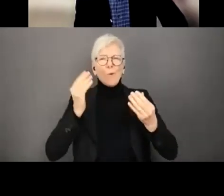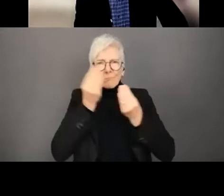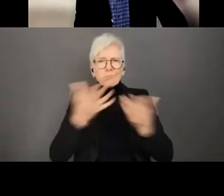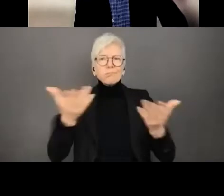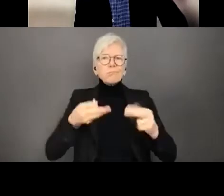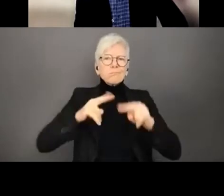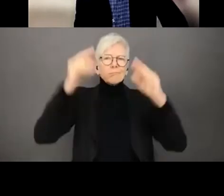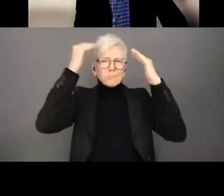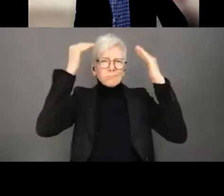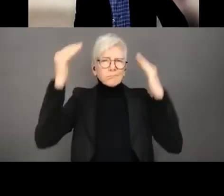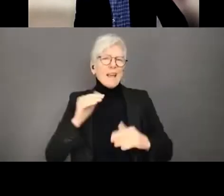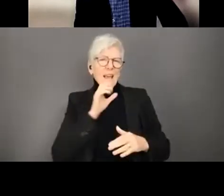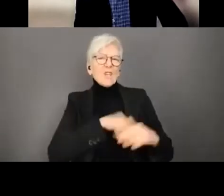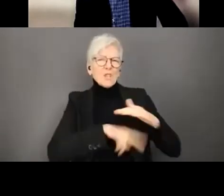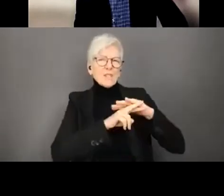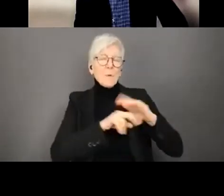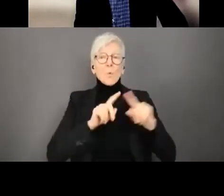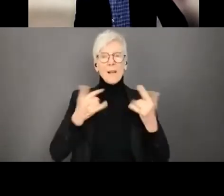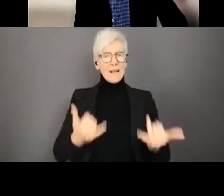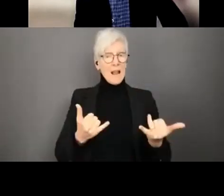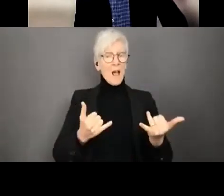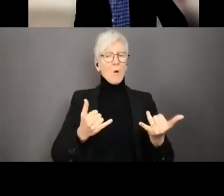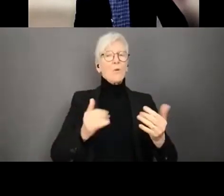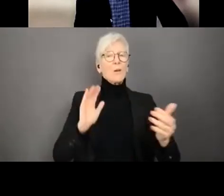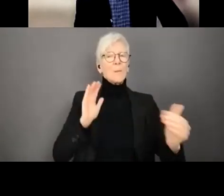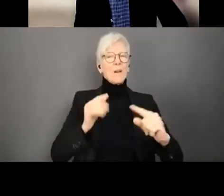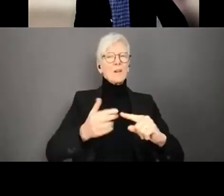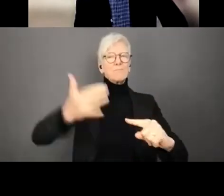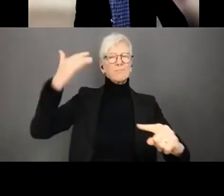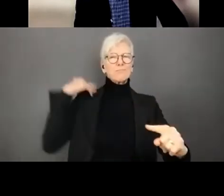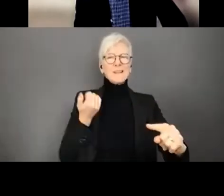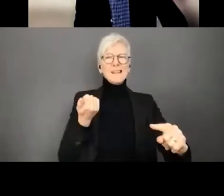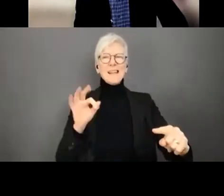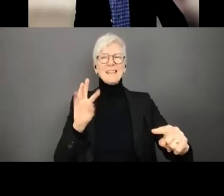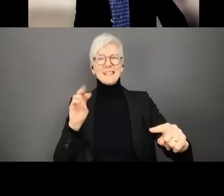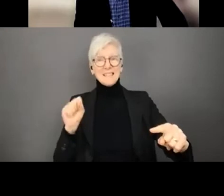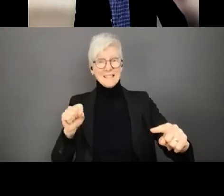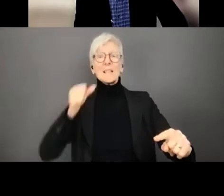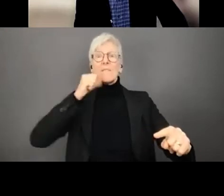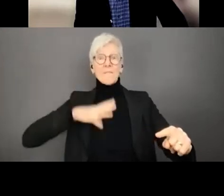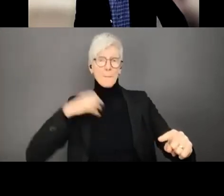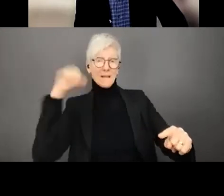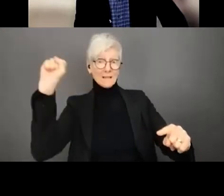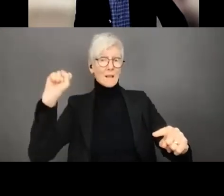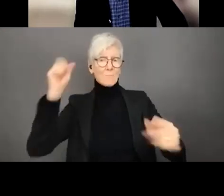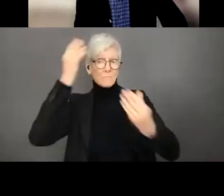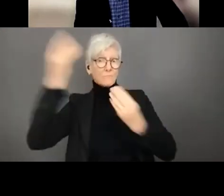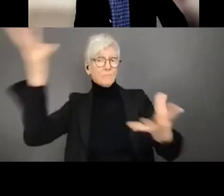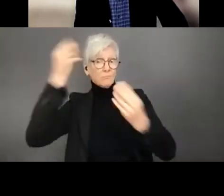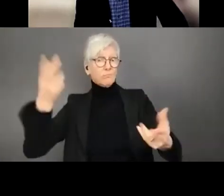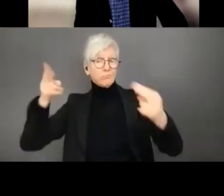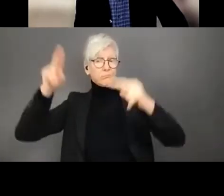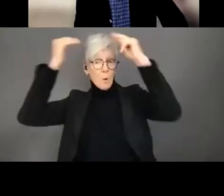where feminism was in the 1960s, where really basic human rights violations aren't even recognized. And I think